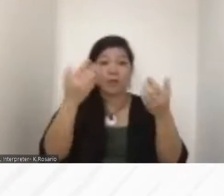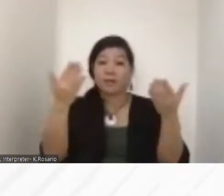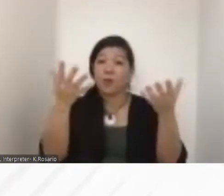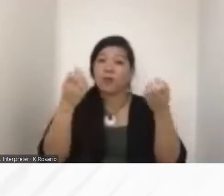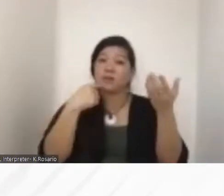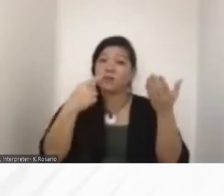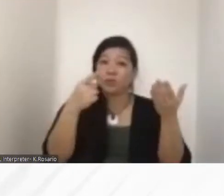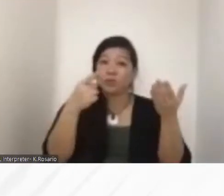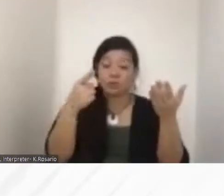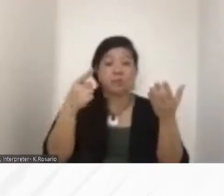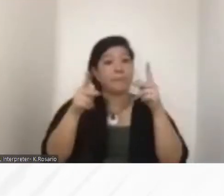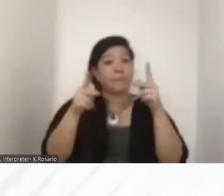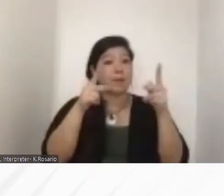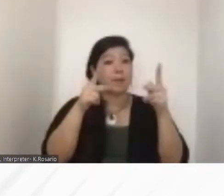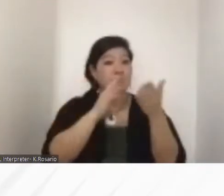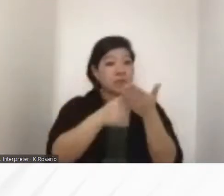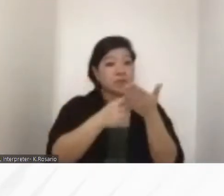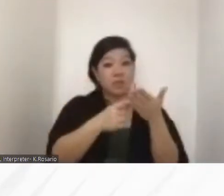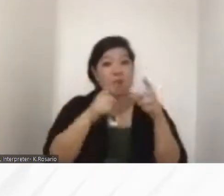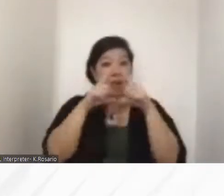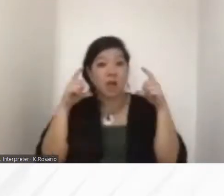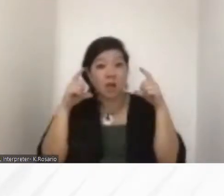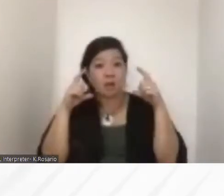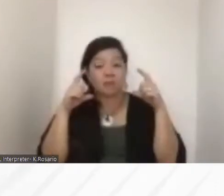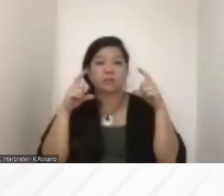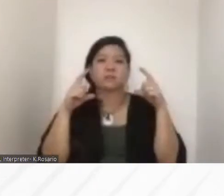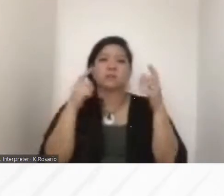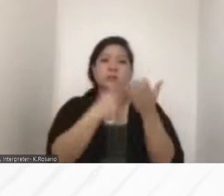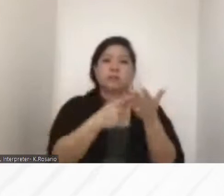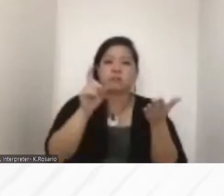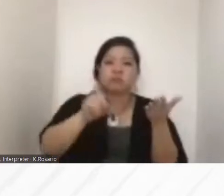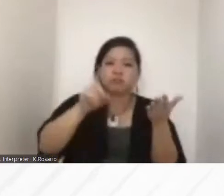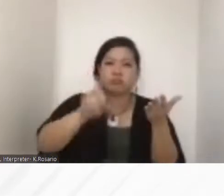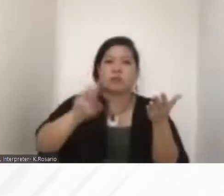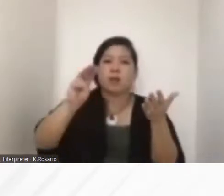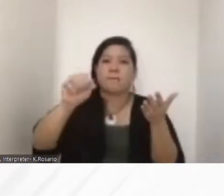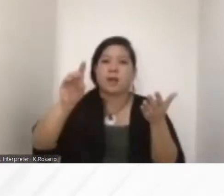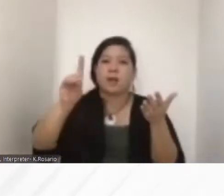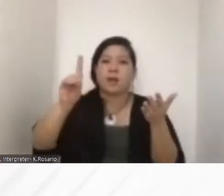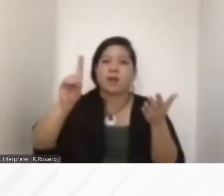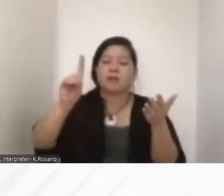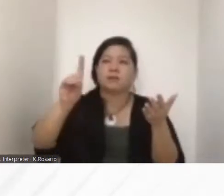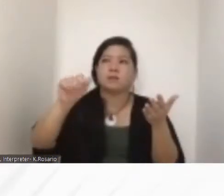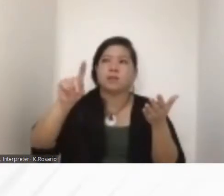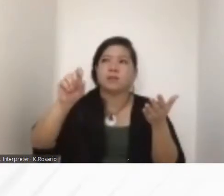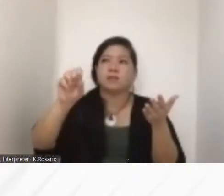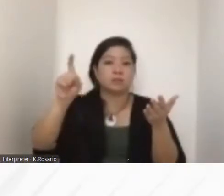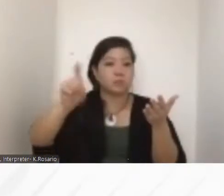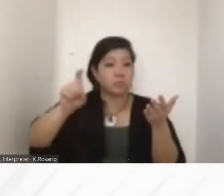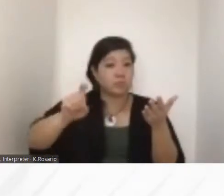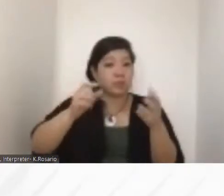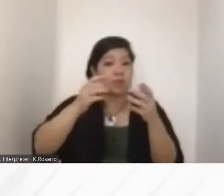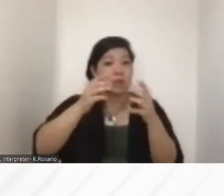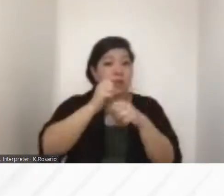about these masks and they talk about mandates all the time. I want to remind you that it took us 50 years in this country to get to